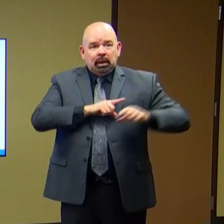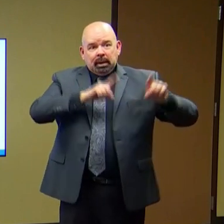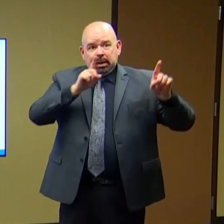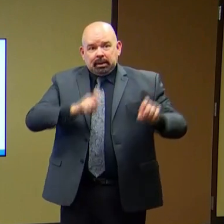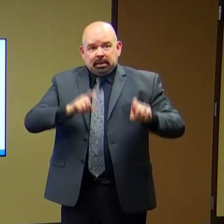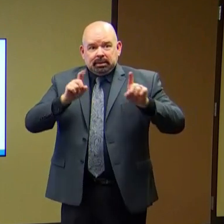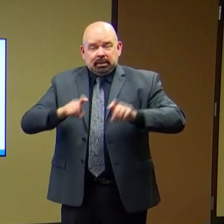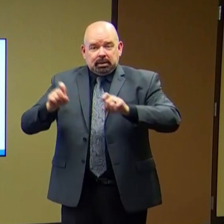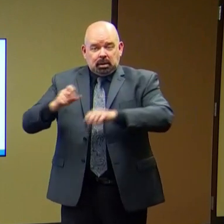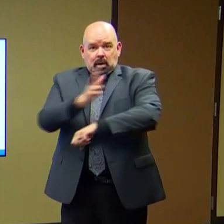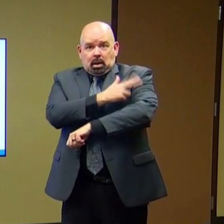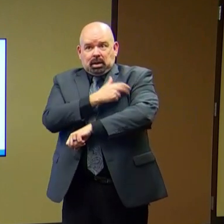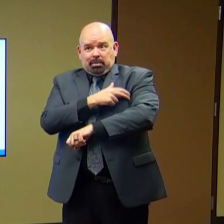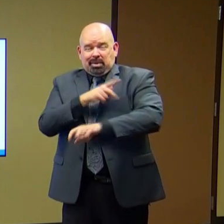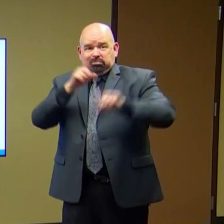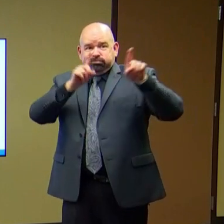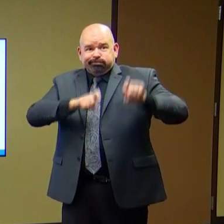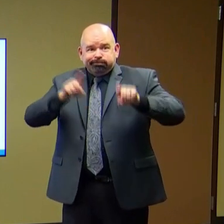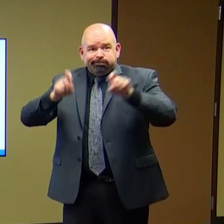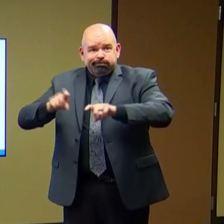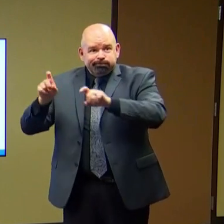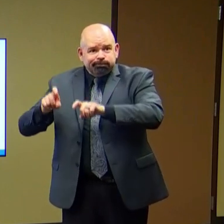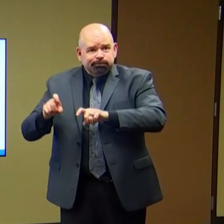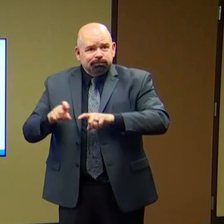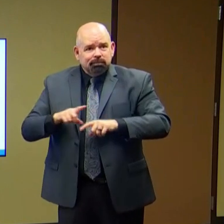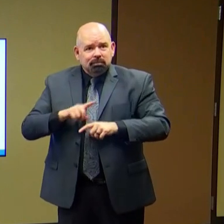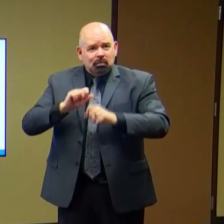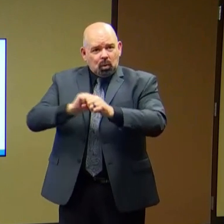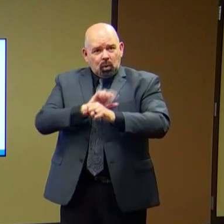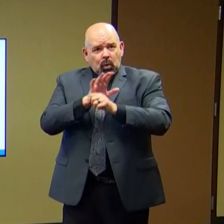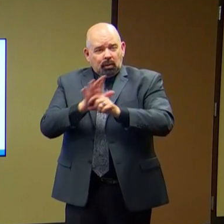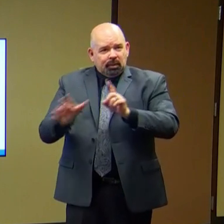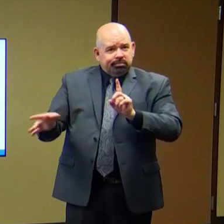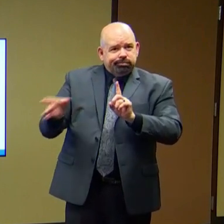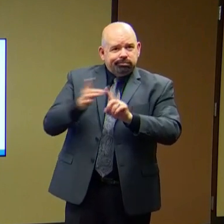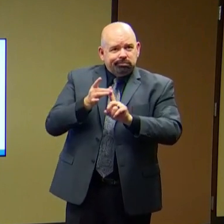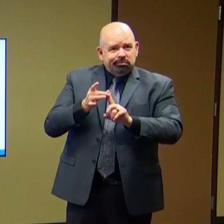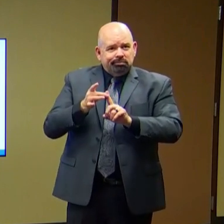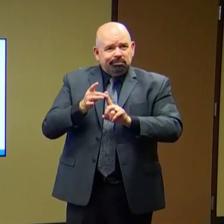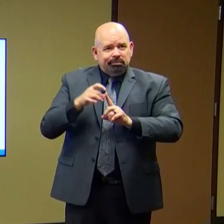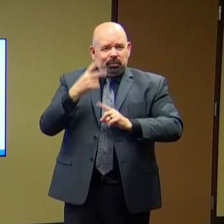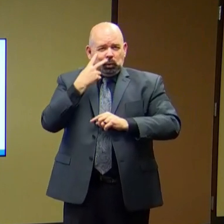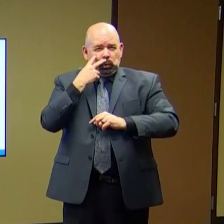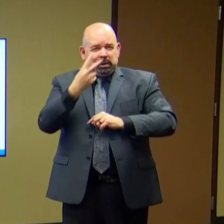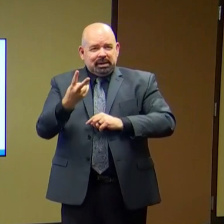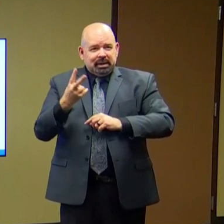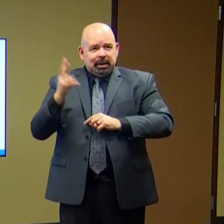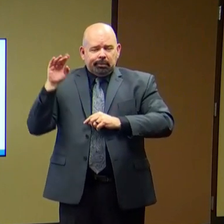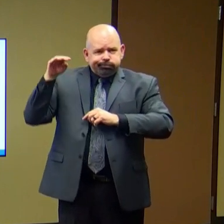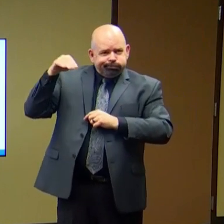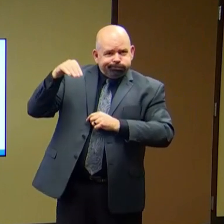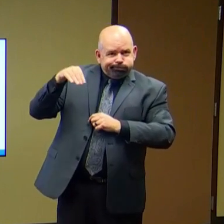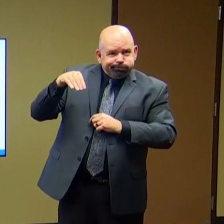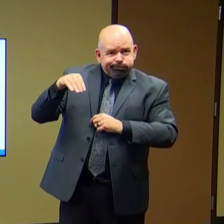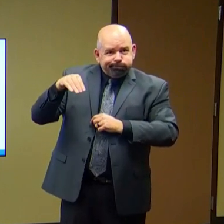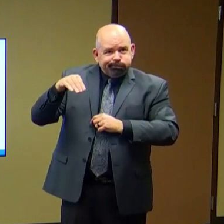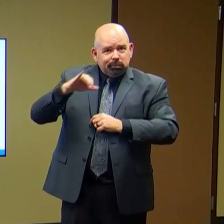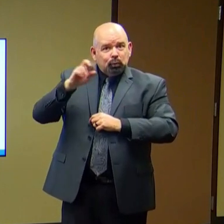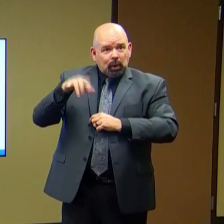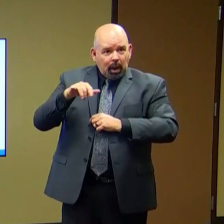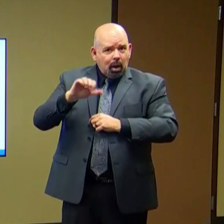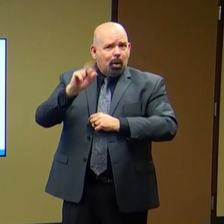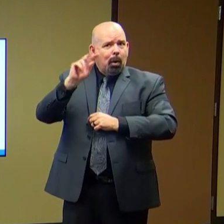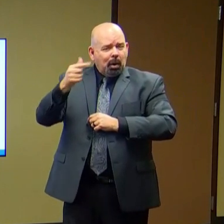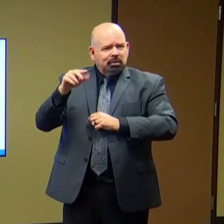the ICU beds. Again, some of these lag some of those initial indicators, but they show that same decline